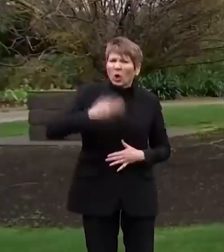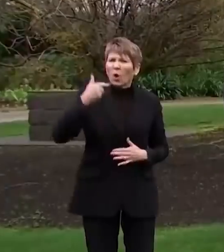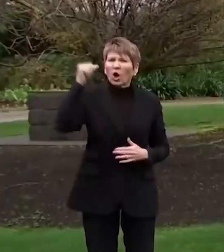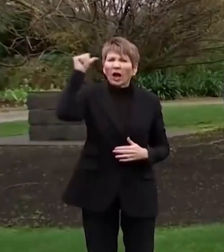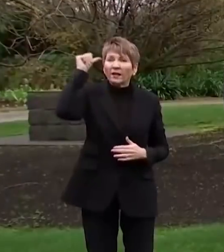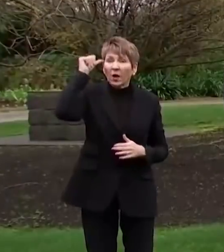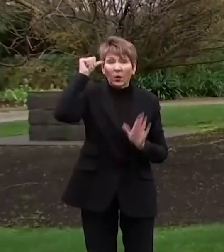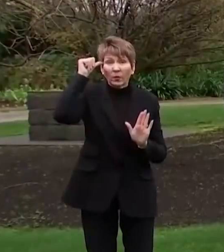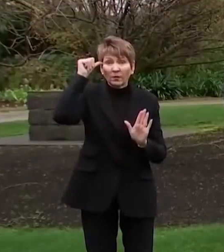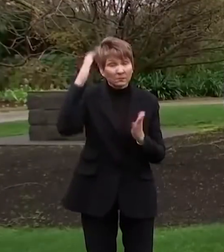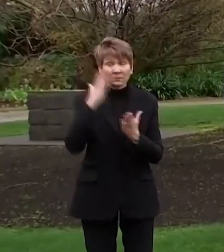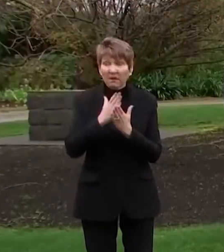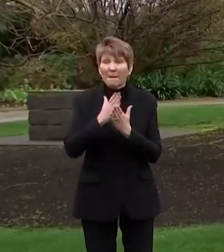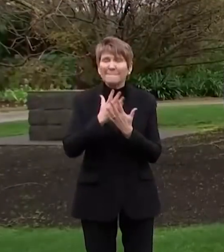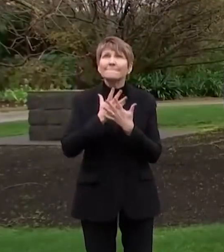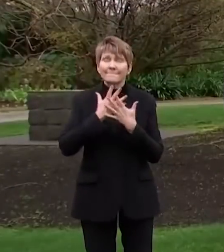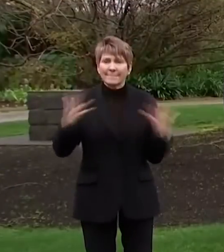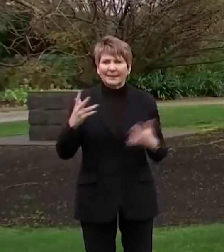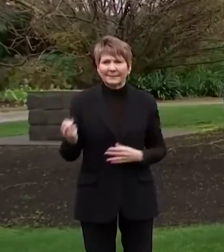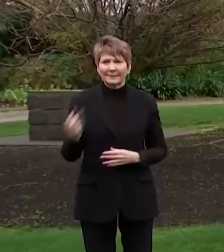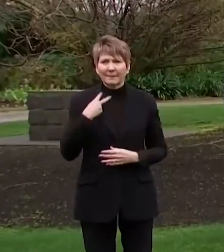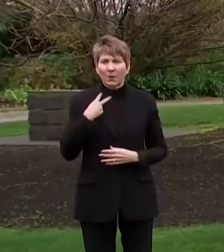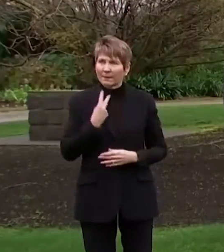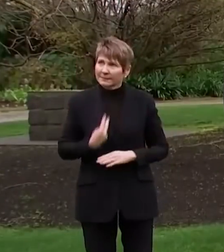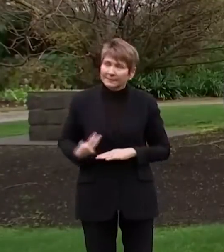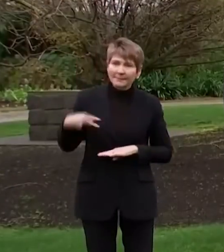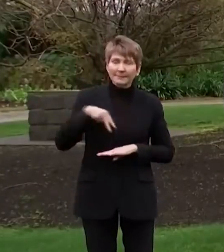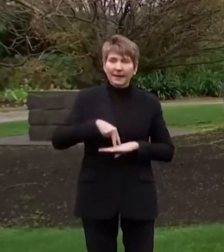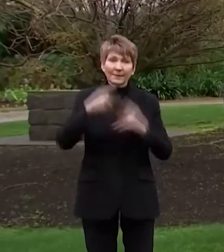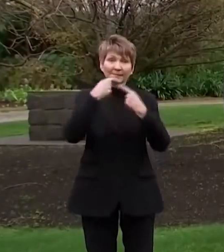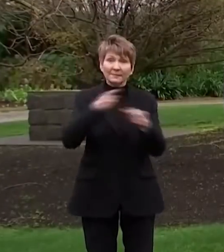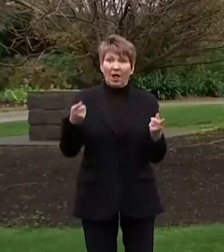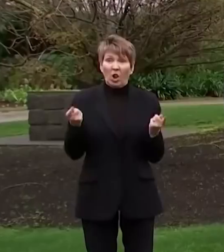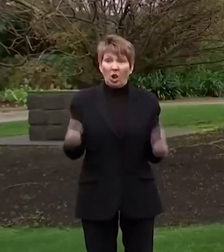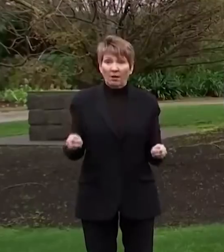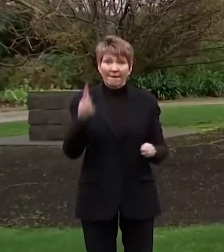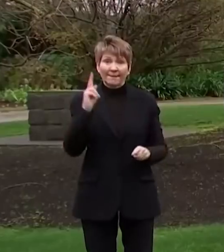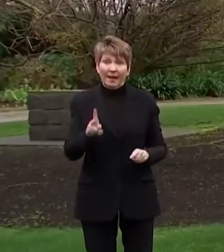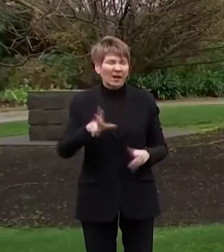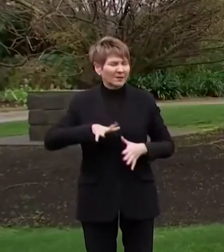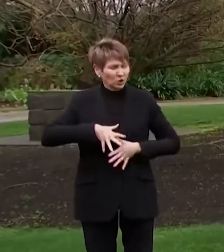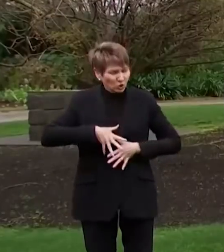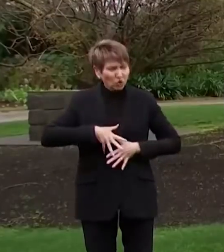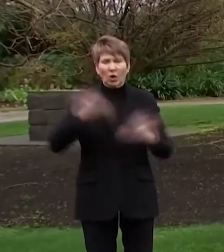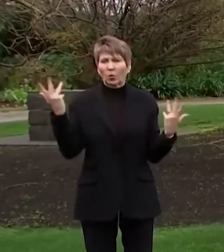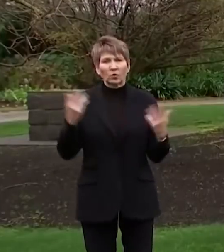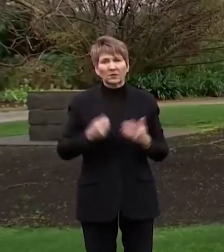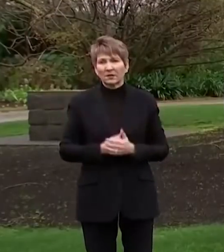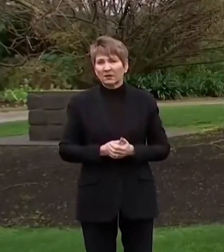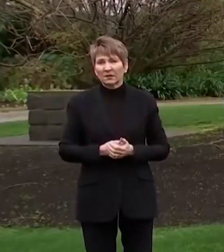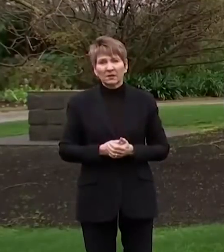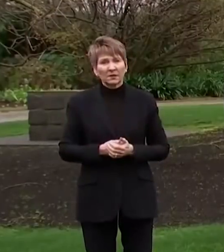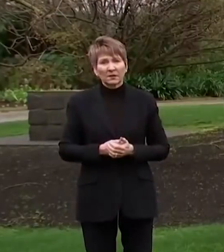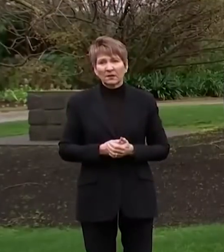I can't tell you how disappointed I am to have to be here doing this again, but with so few in the community with one vaccination, let alone